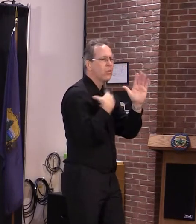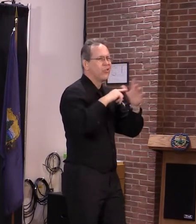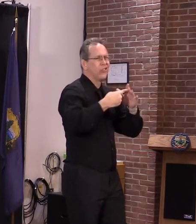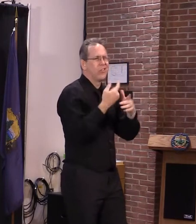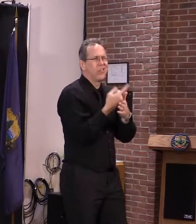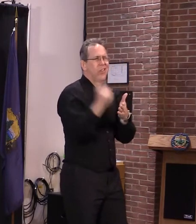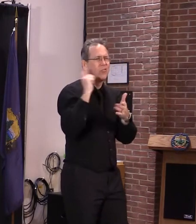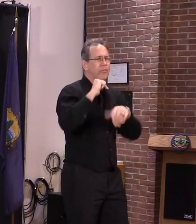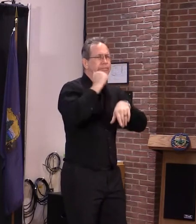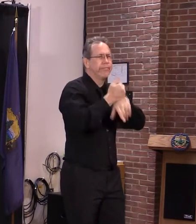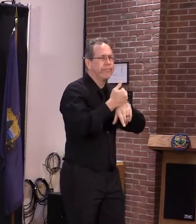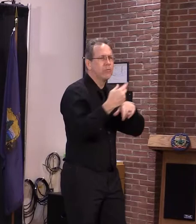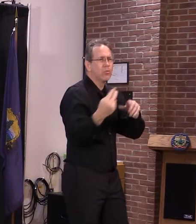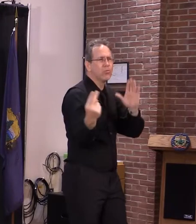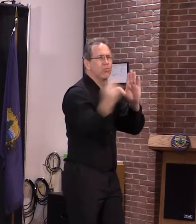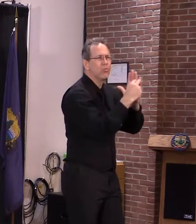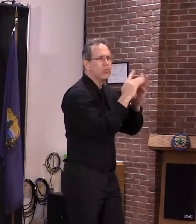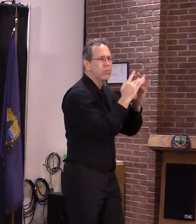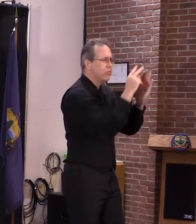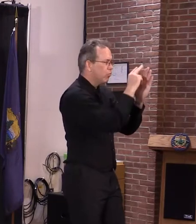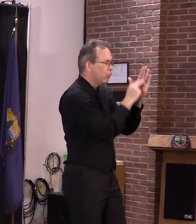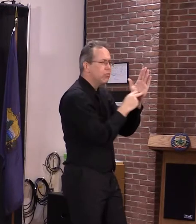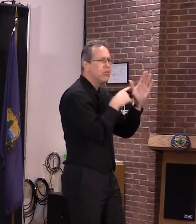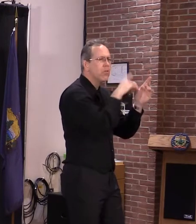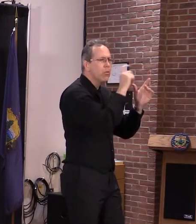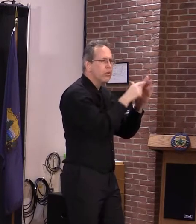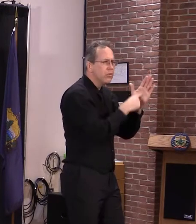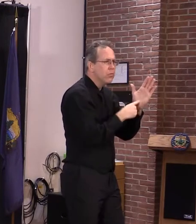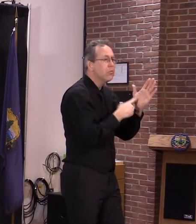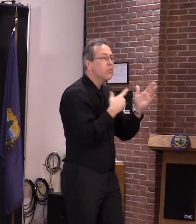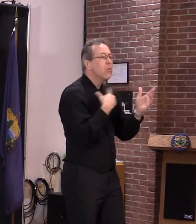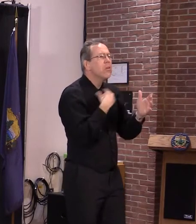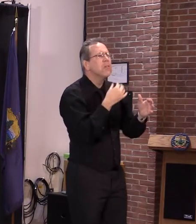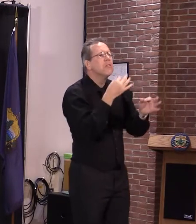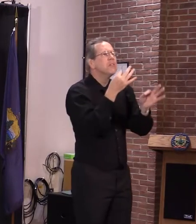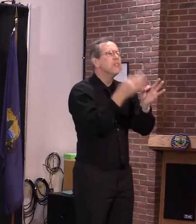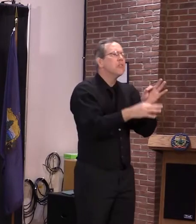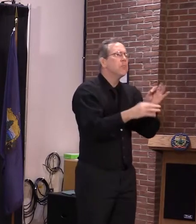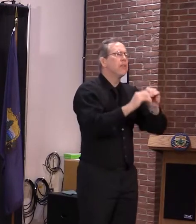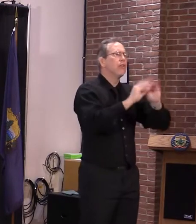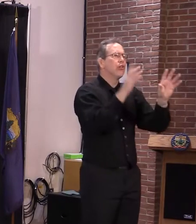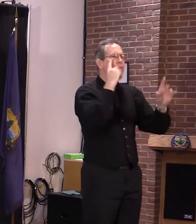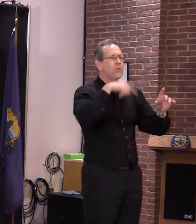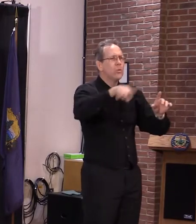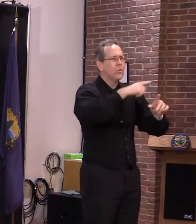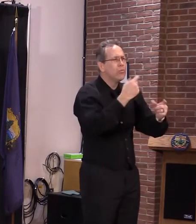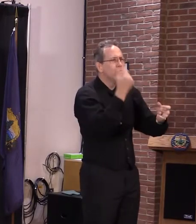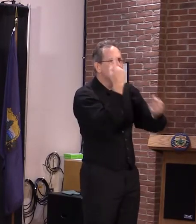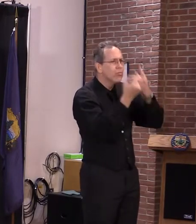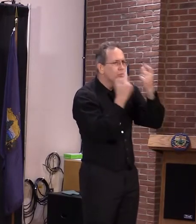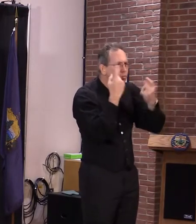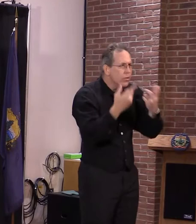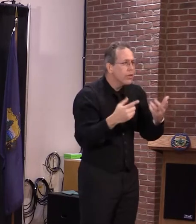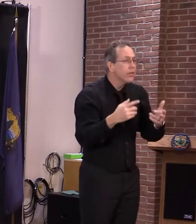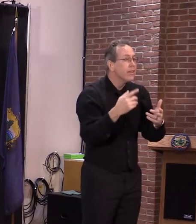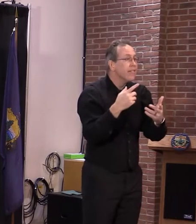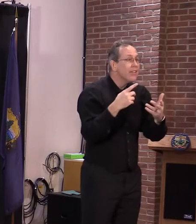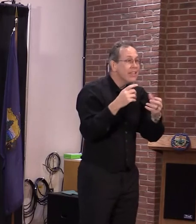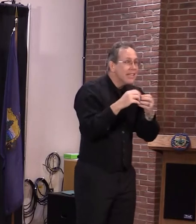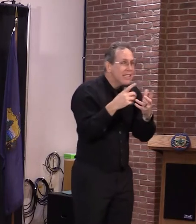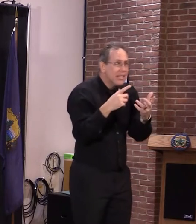goal is to make Test at Home as simple as possible to implement, but the flip side of that simplicity is the need to be able to manage and predict